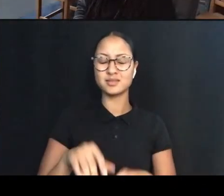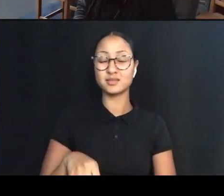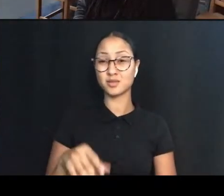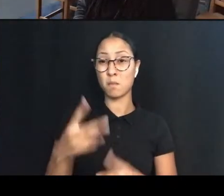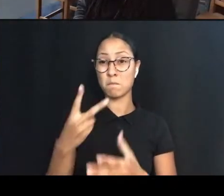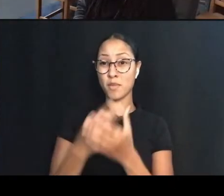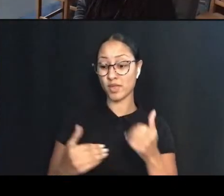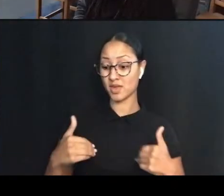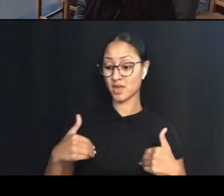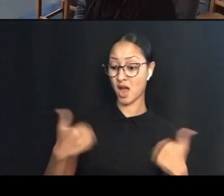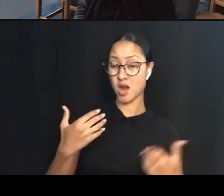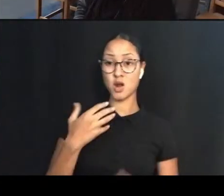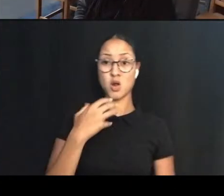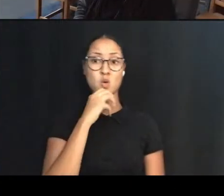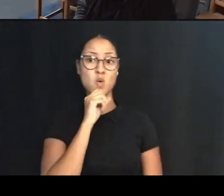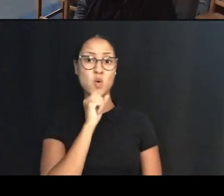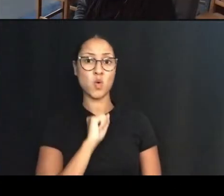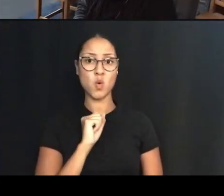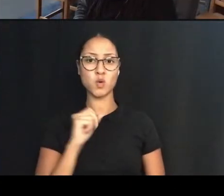You go first, Adia.